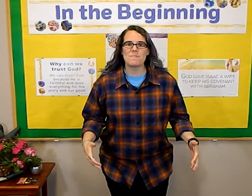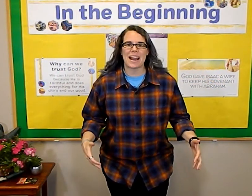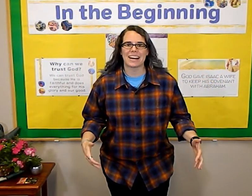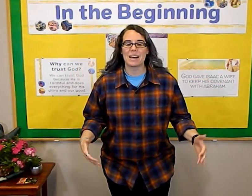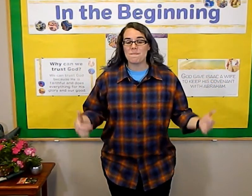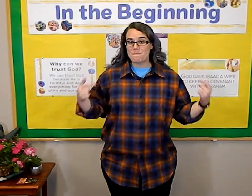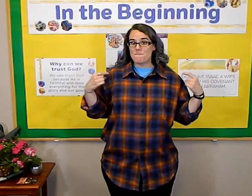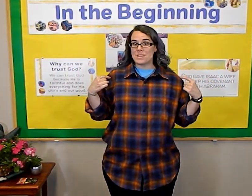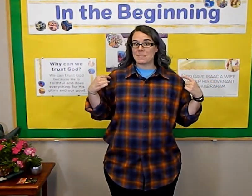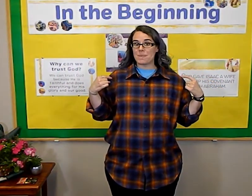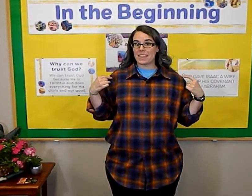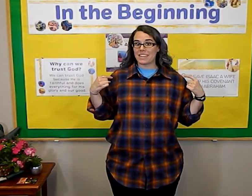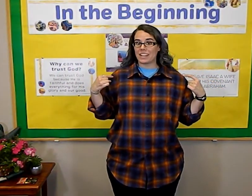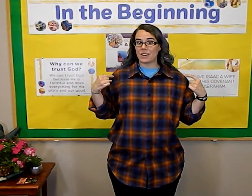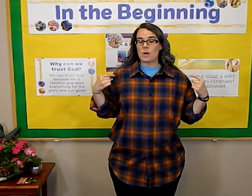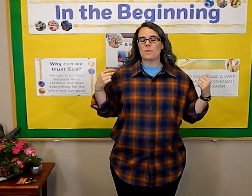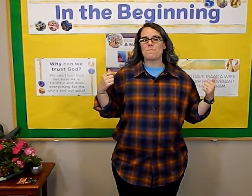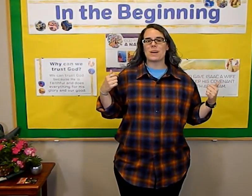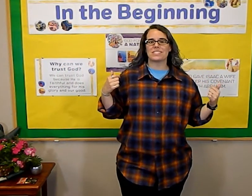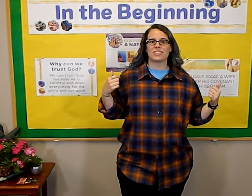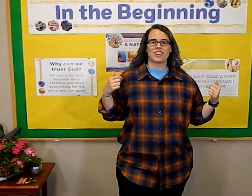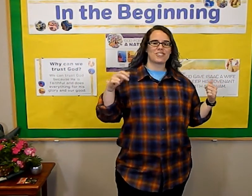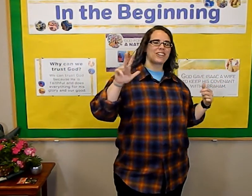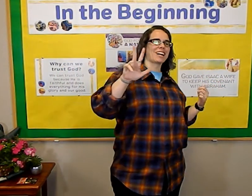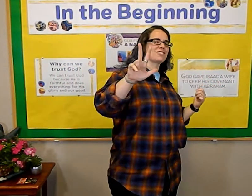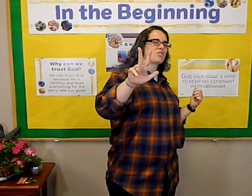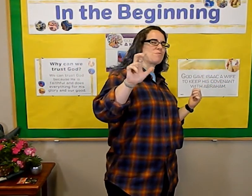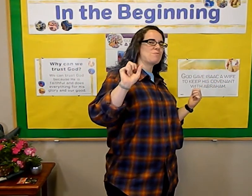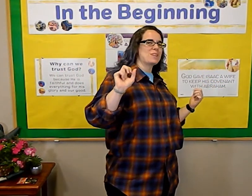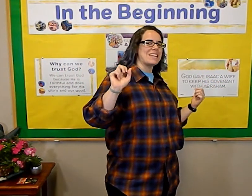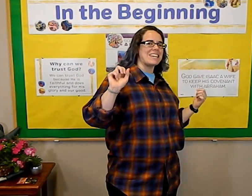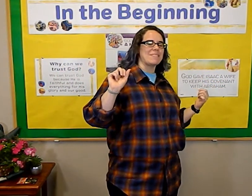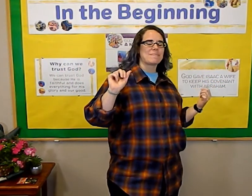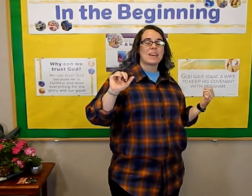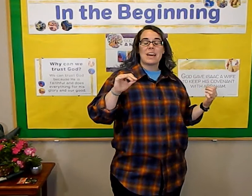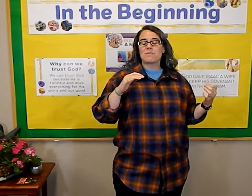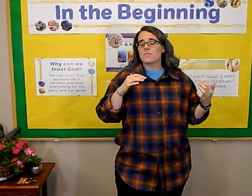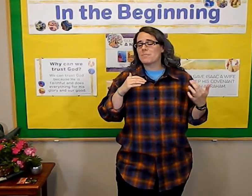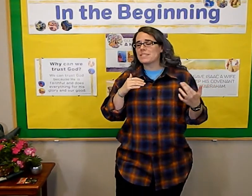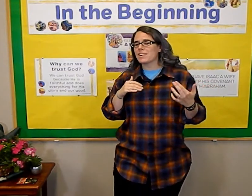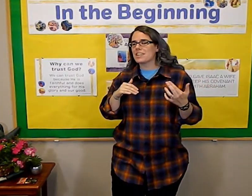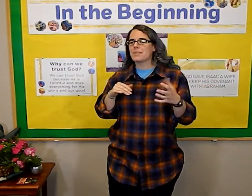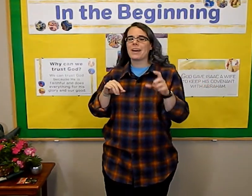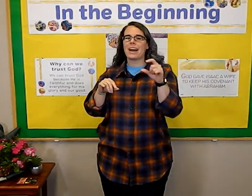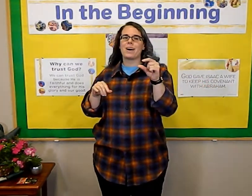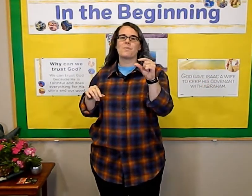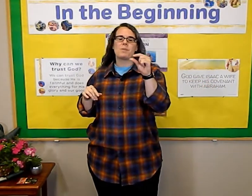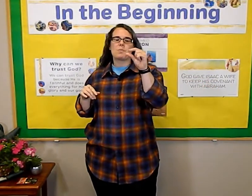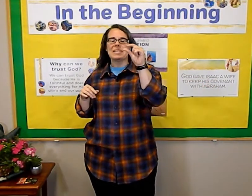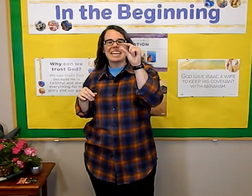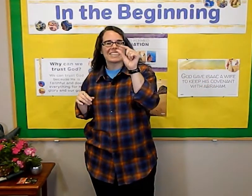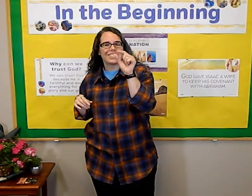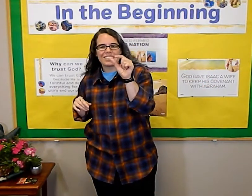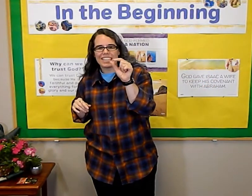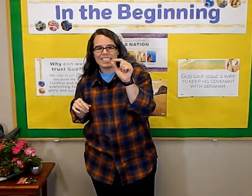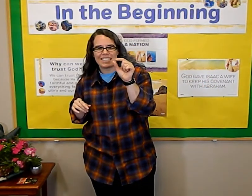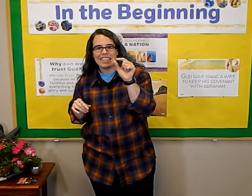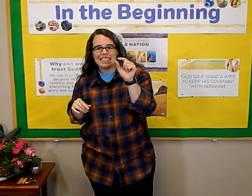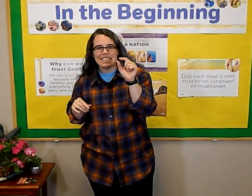back. Miss Beth here with Master Gardener Class 3. And we've been talking about how we take little tiny seeds